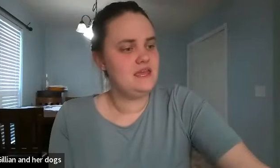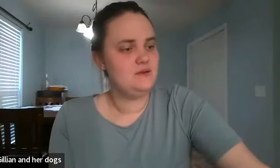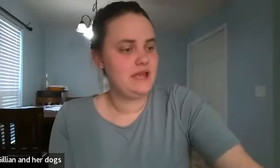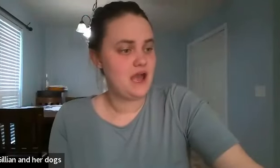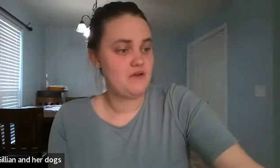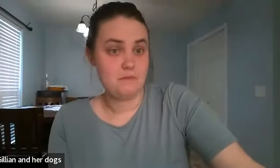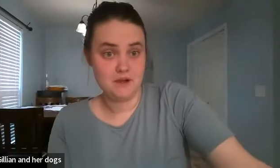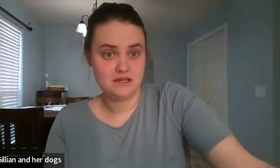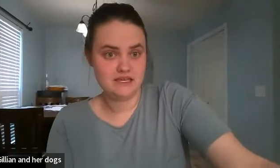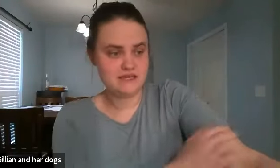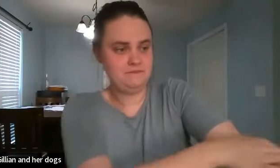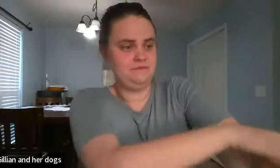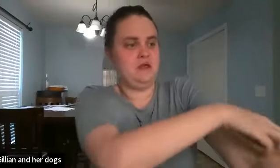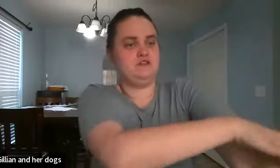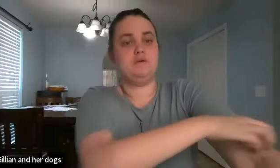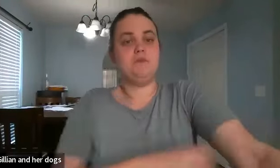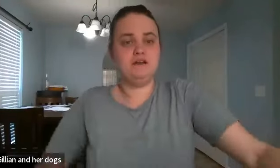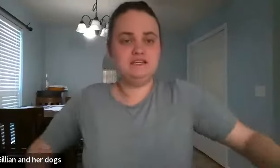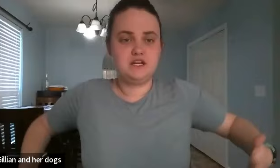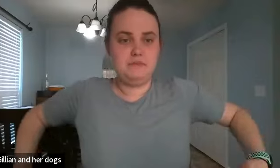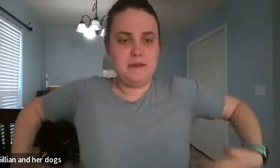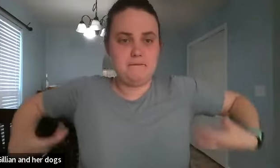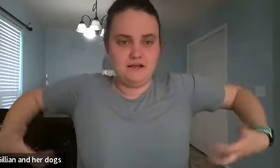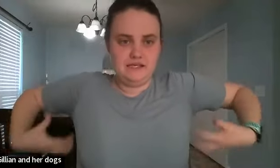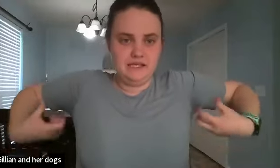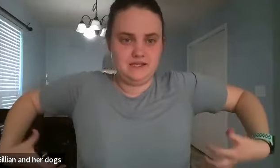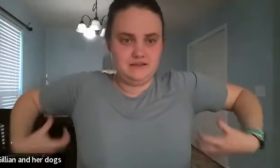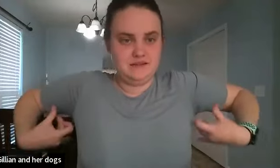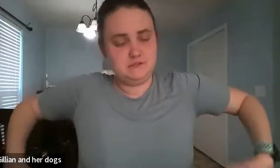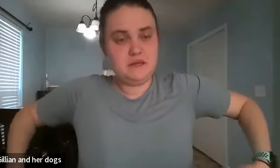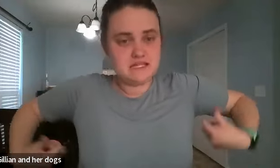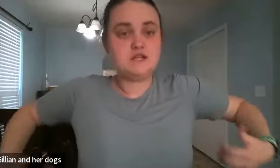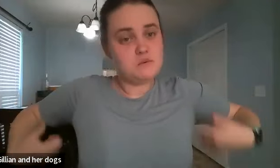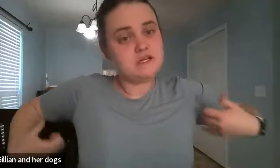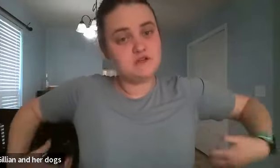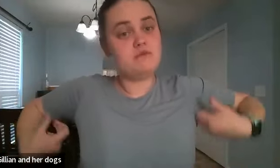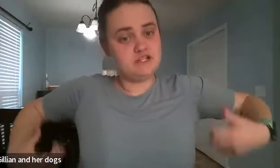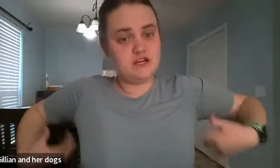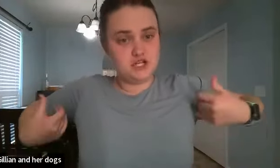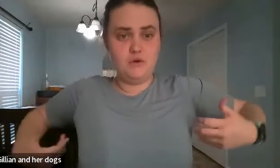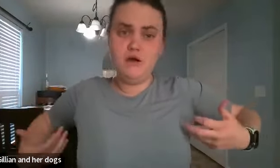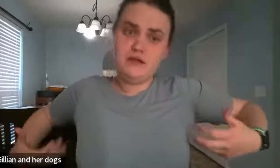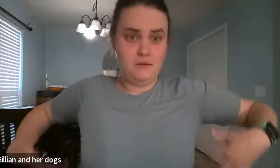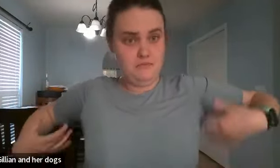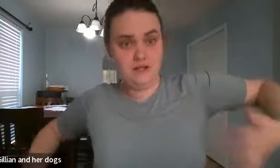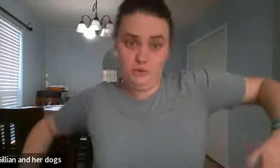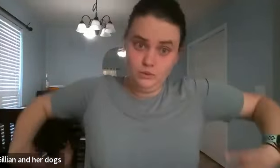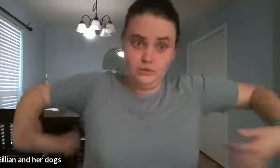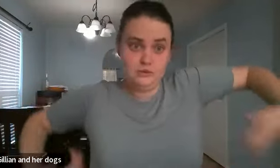Then we have monkey. So monkey is going to be monkey. It's basically what we do when we try to show, oh yeah, monkey. Ooh, ooh, ooh, ooh.